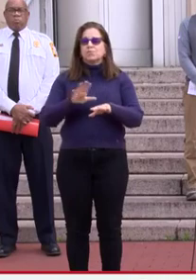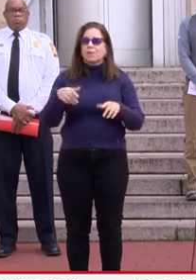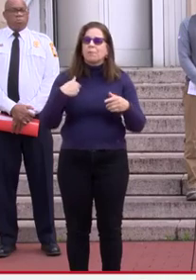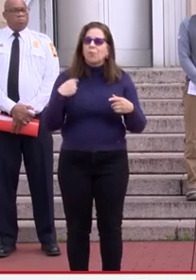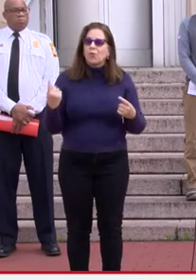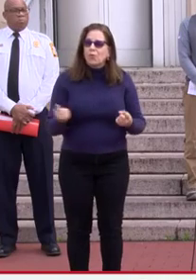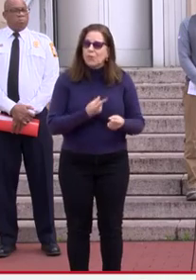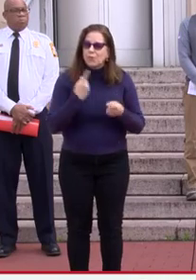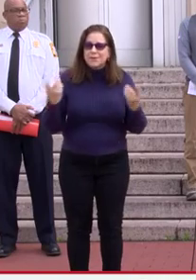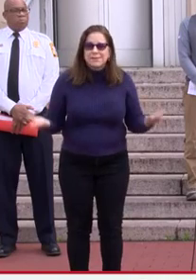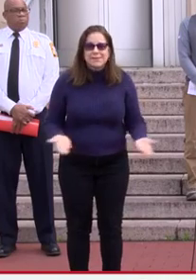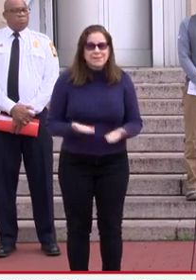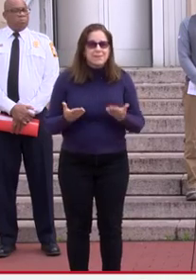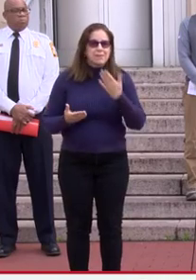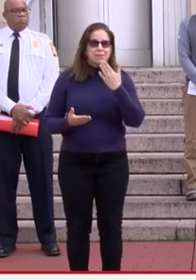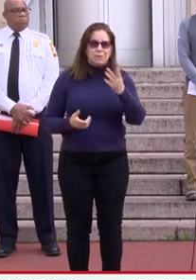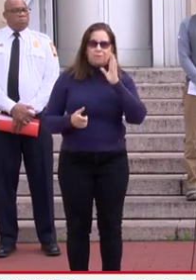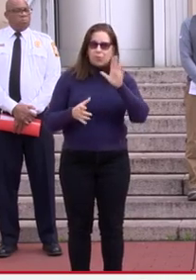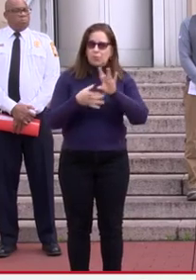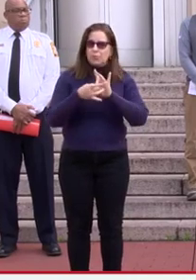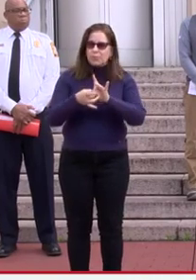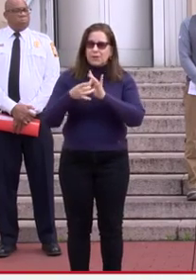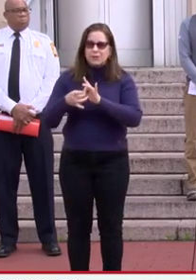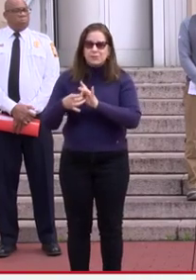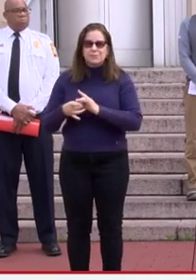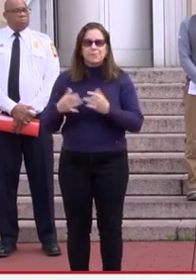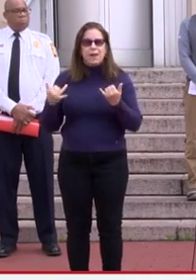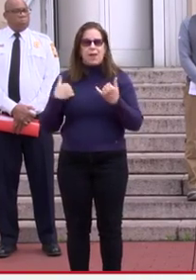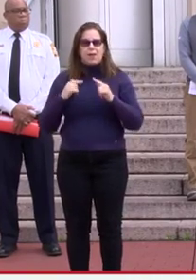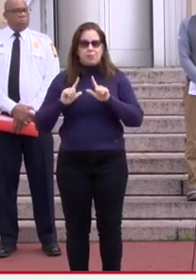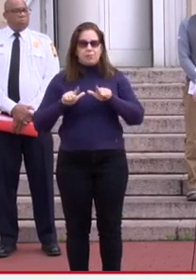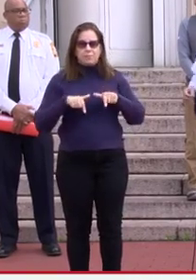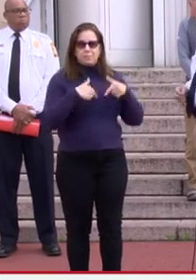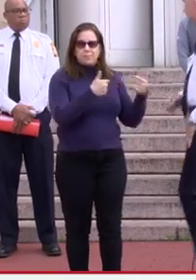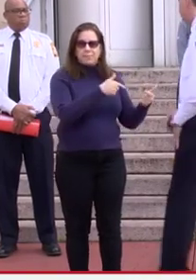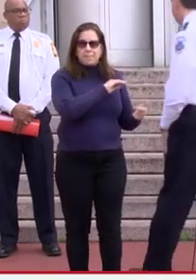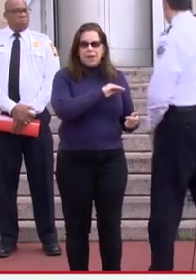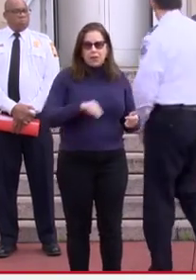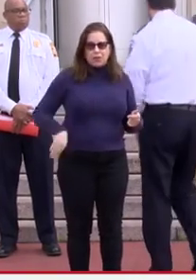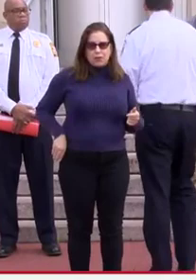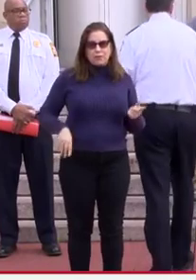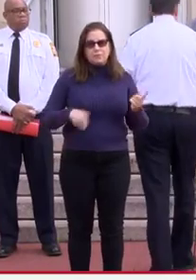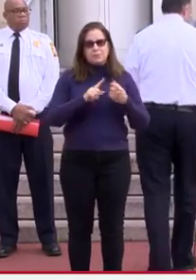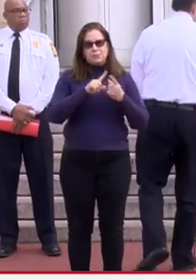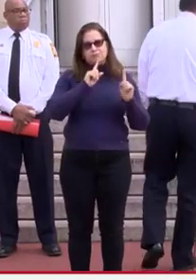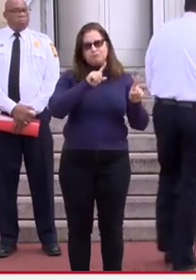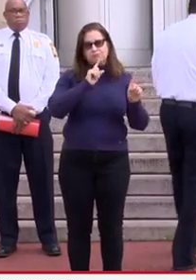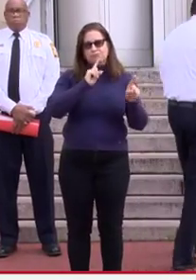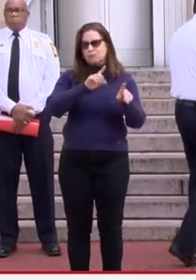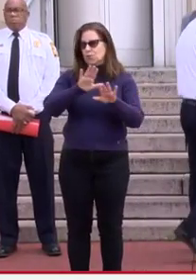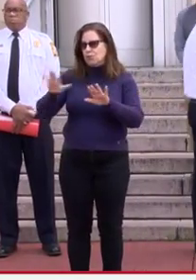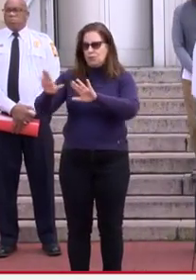to ask the mayor to step up, and we can answer any questions that you all might have. Questions?